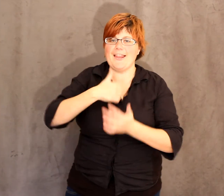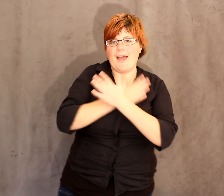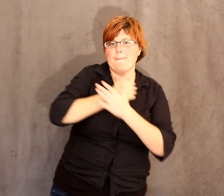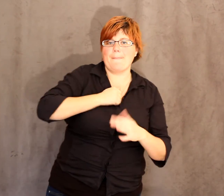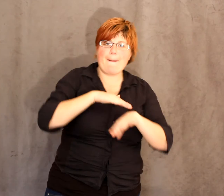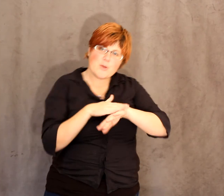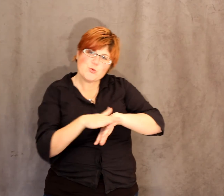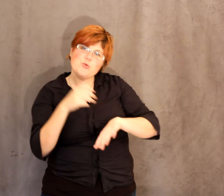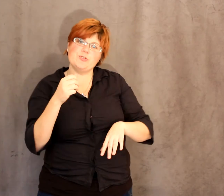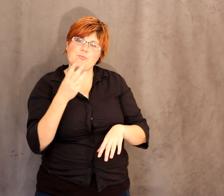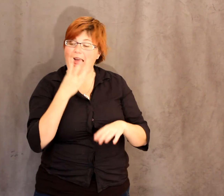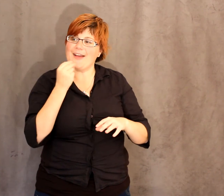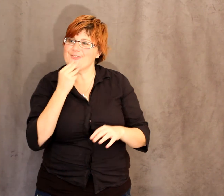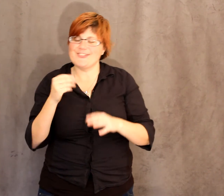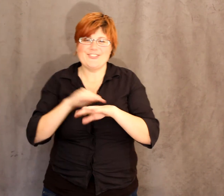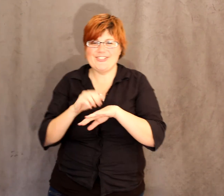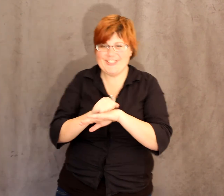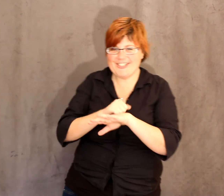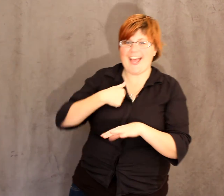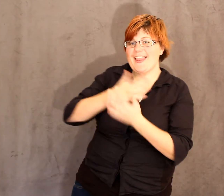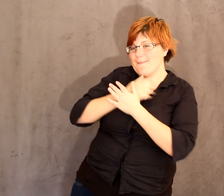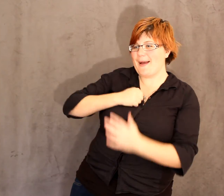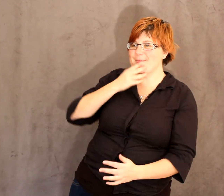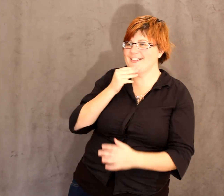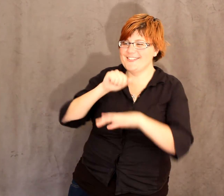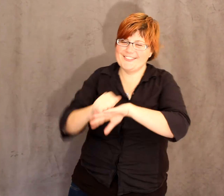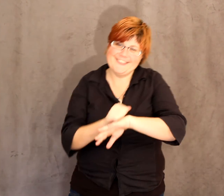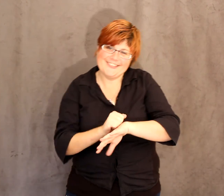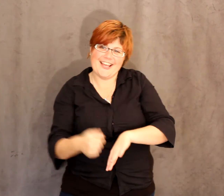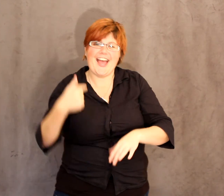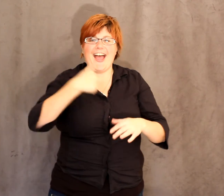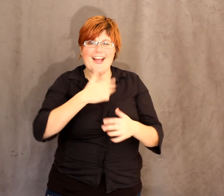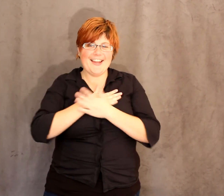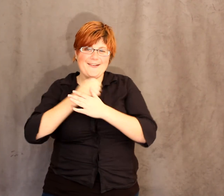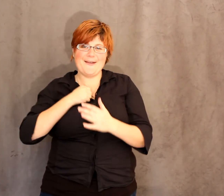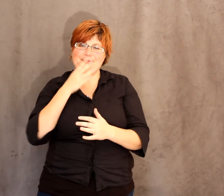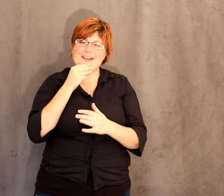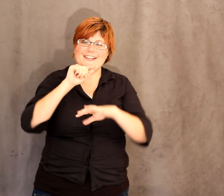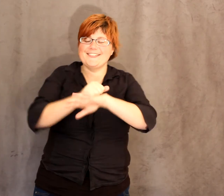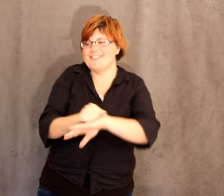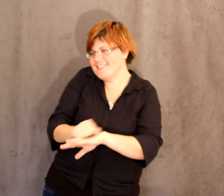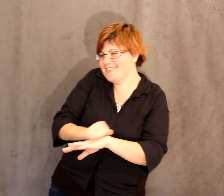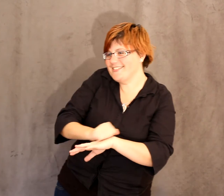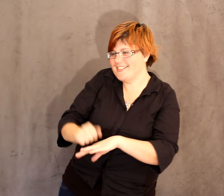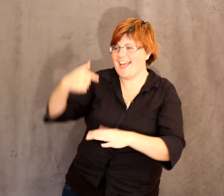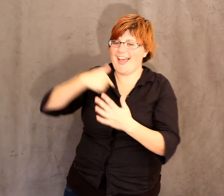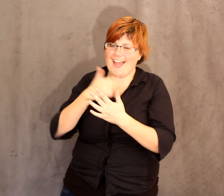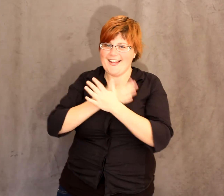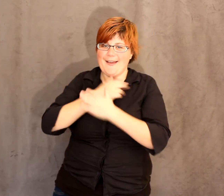I love my brown shoes. I love my brown shoes. I love my brown shoes. I love